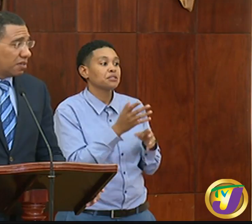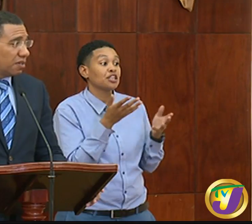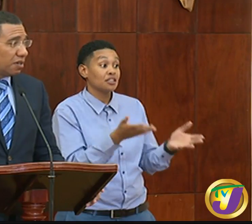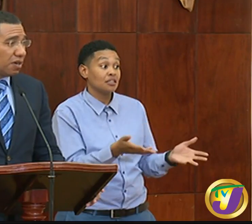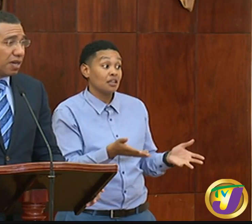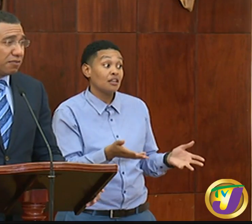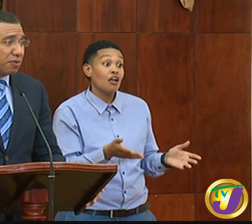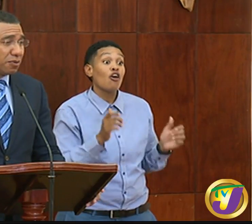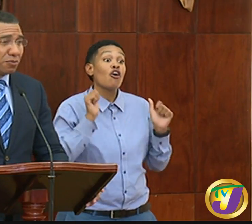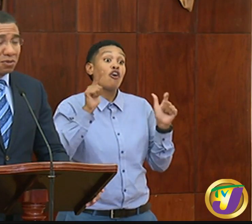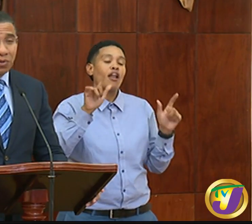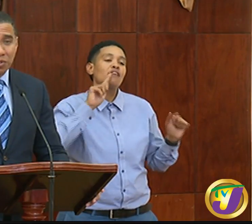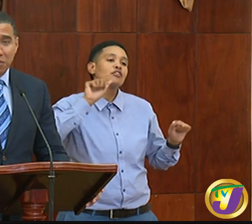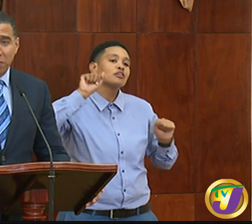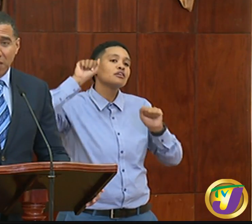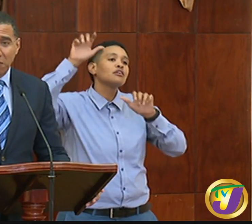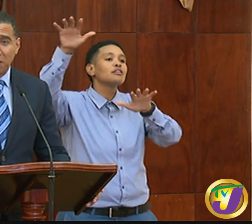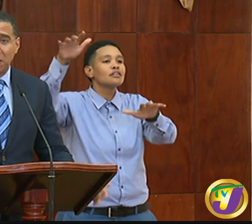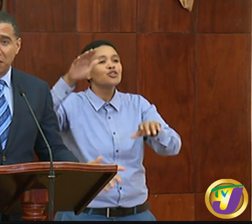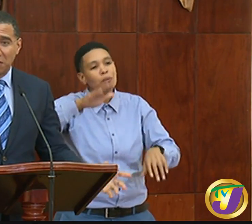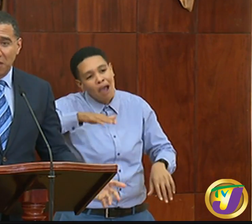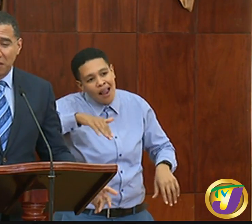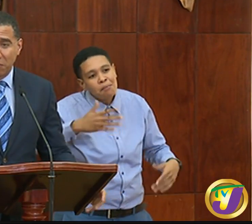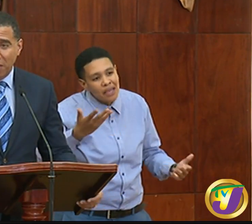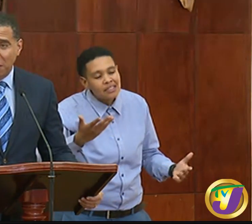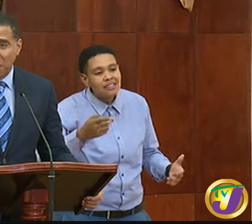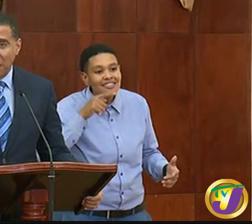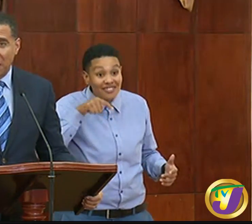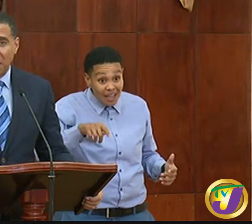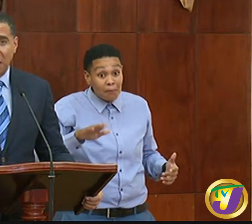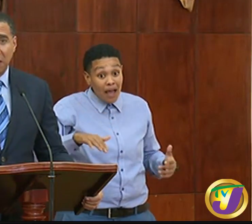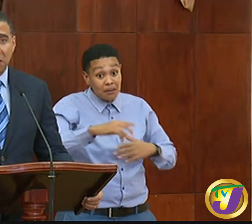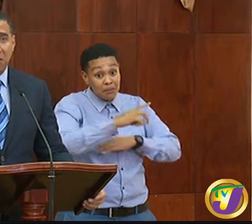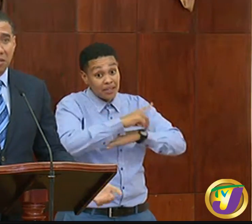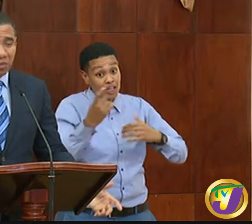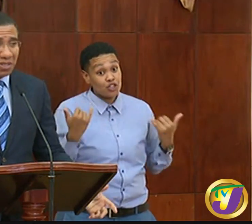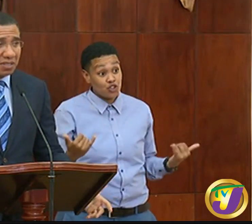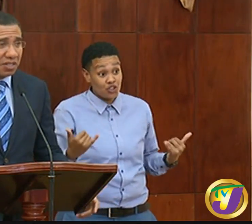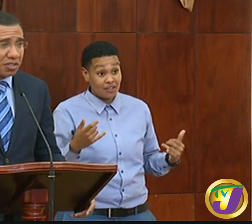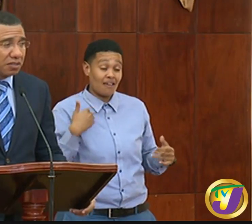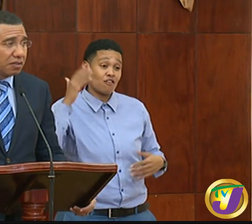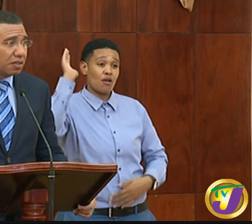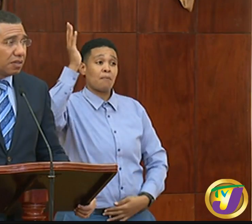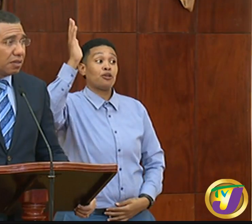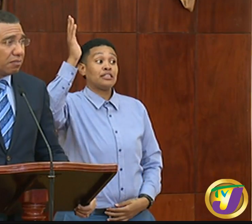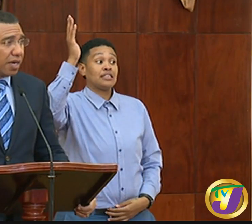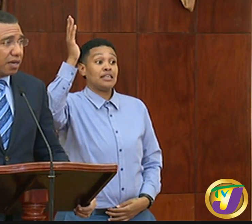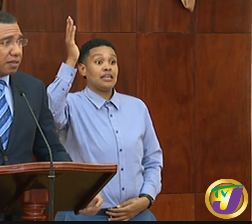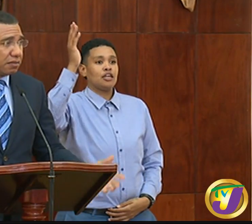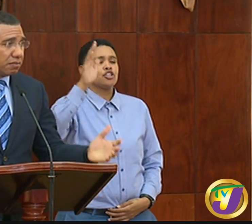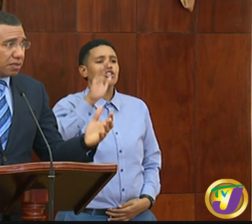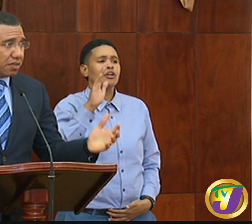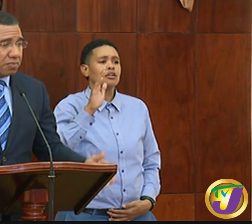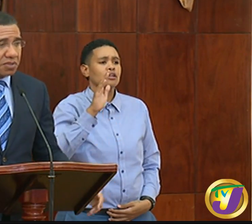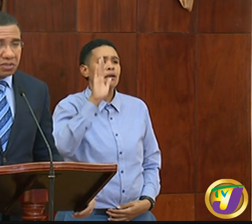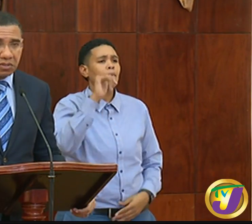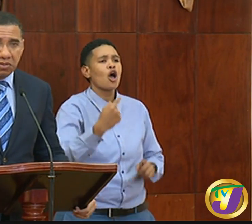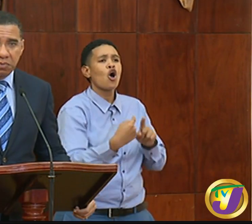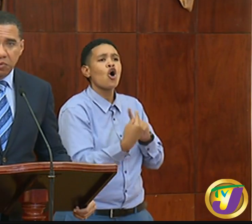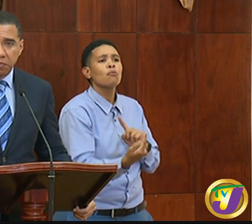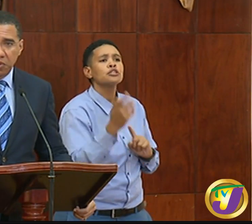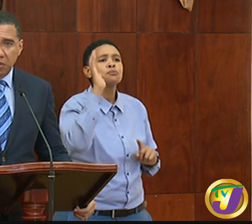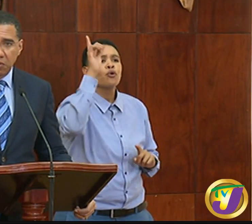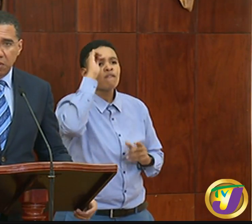here all have to report to Parliament. Today is a Parliament day, and there is a presentation by the